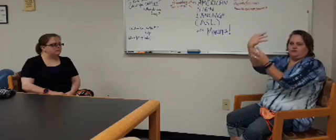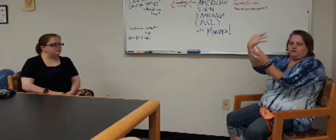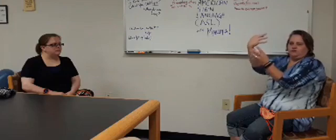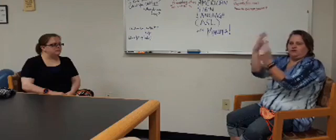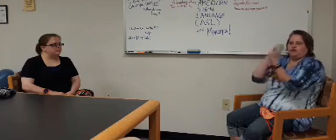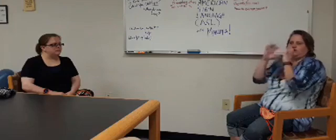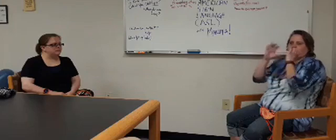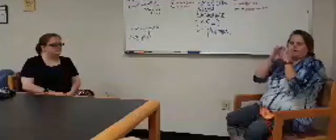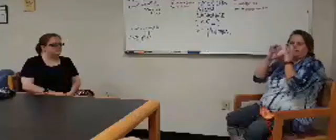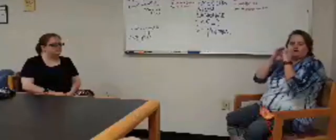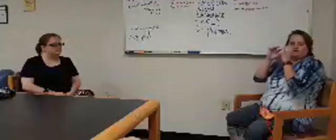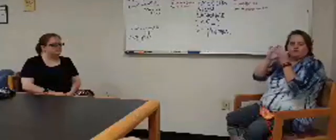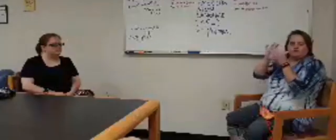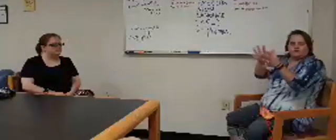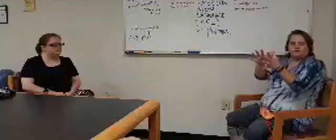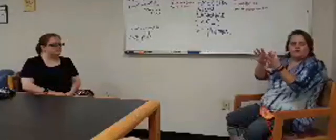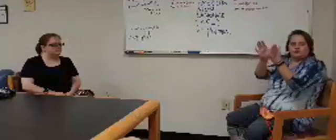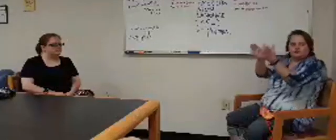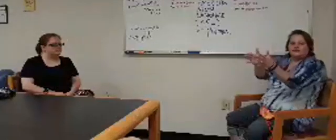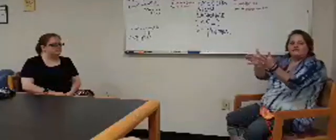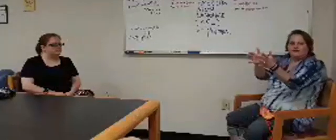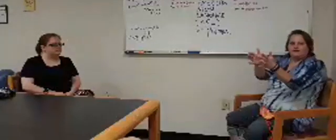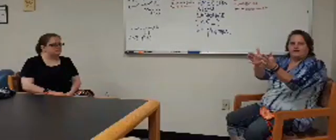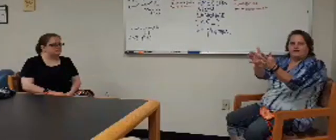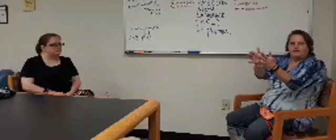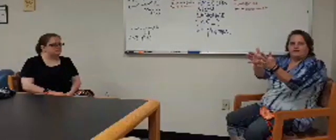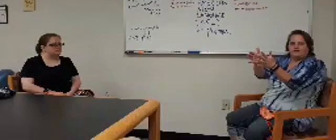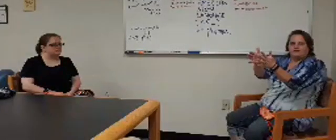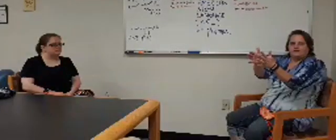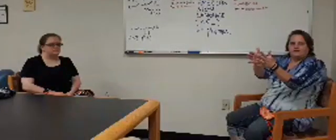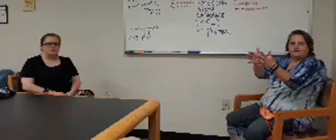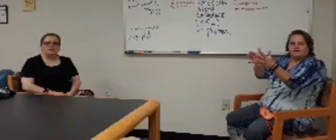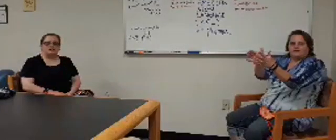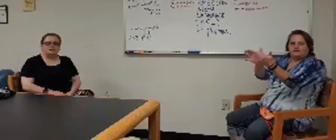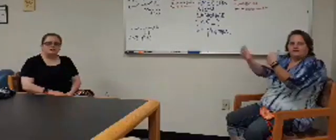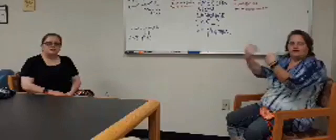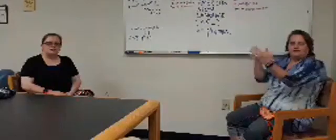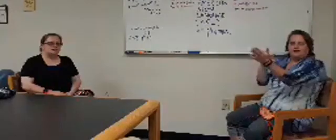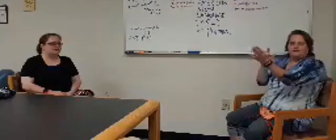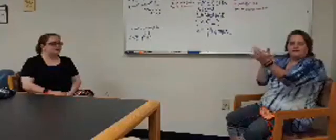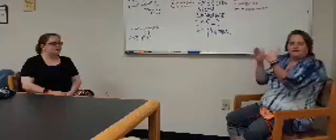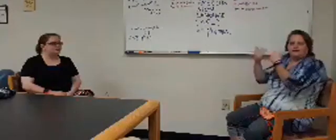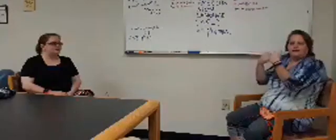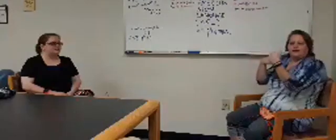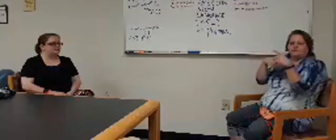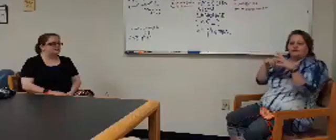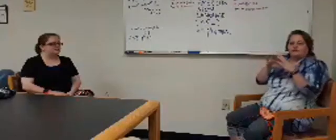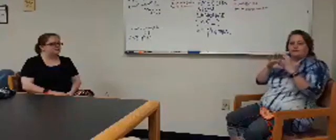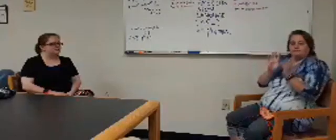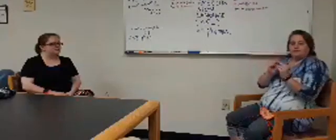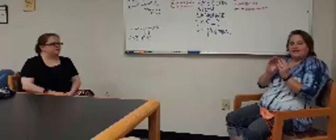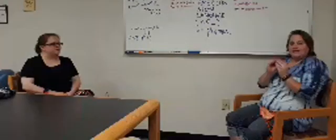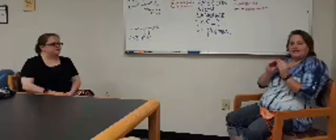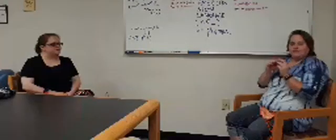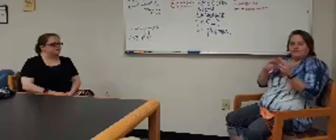they could communicate with each other on the TV. Oh, okay. Like that, but if you get the meeting room with a